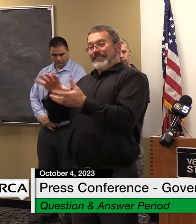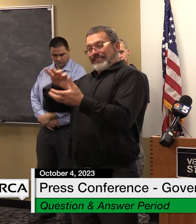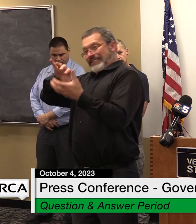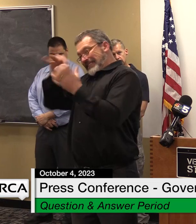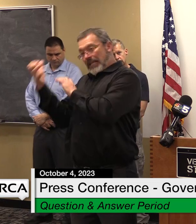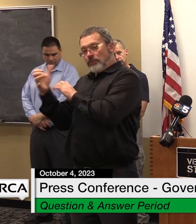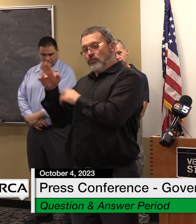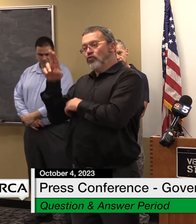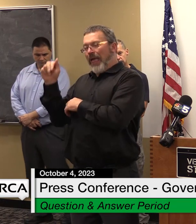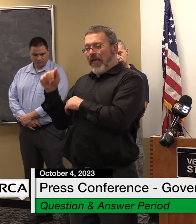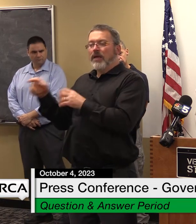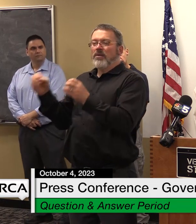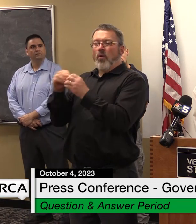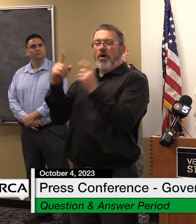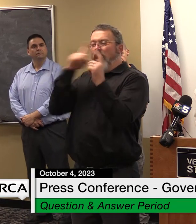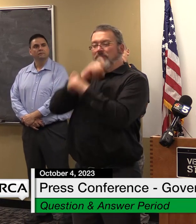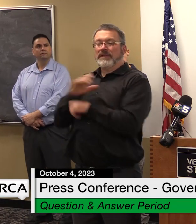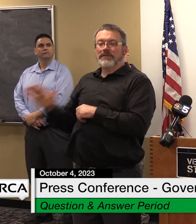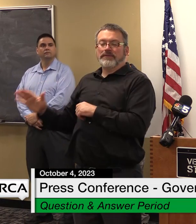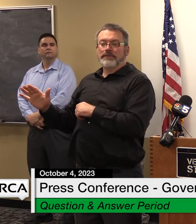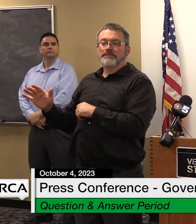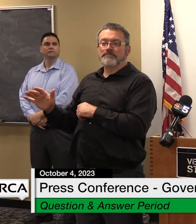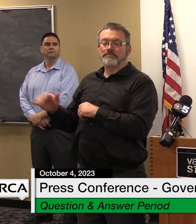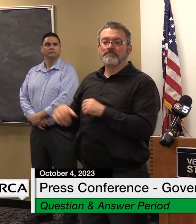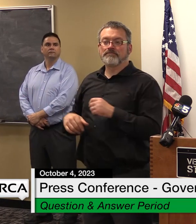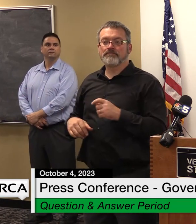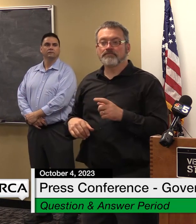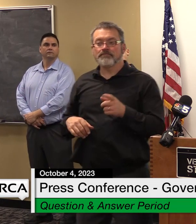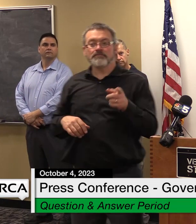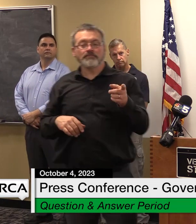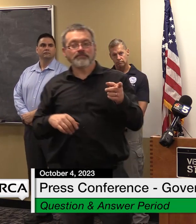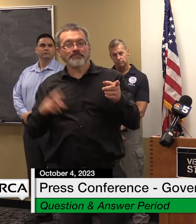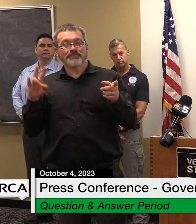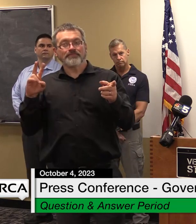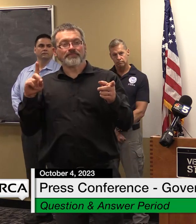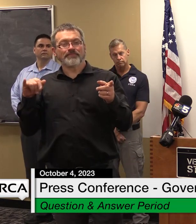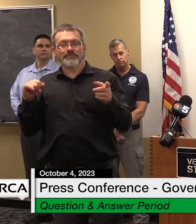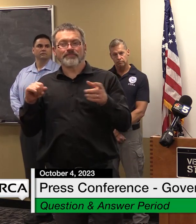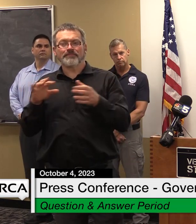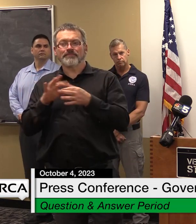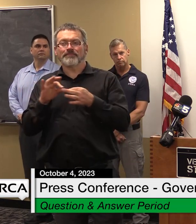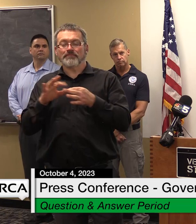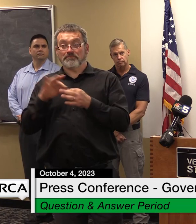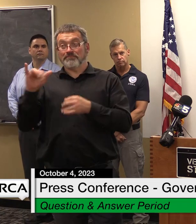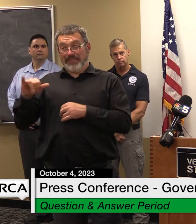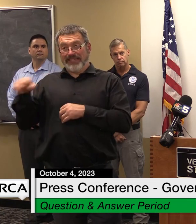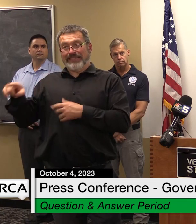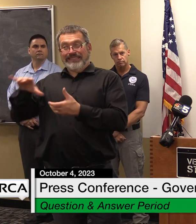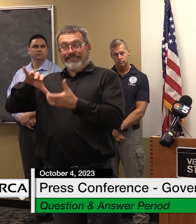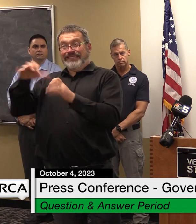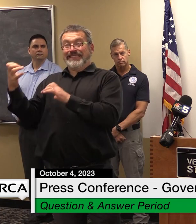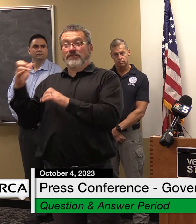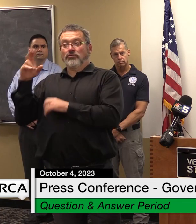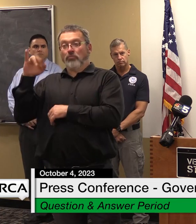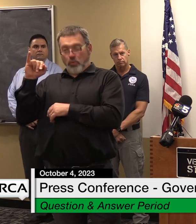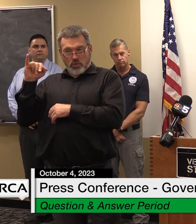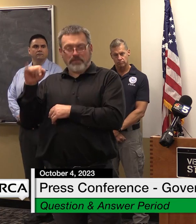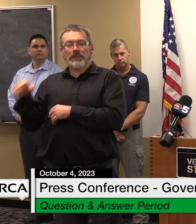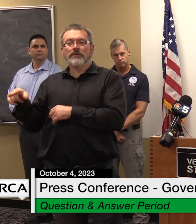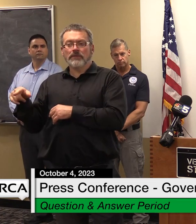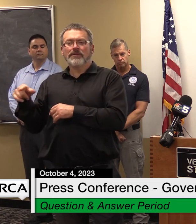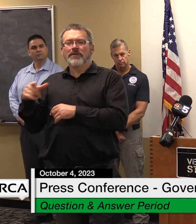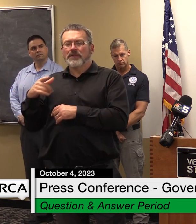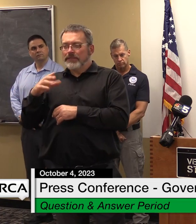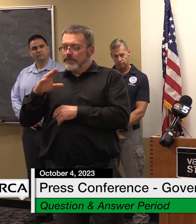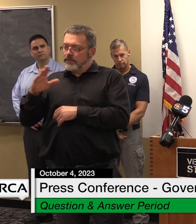I've heard you express frustration in the past about how long it took to set up the DUA system. We're continuing to hear, though, from